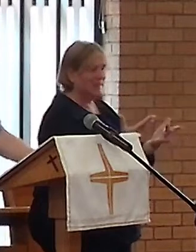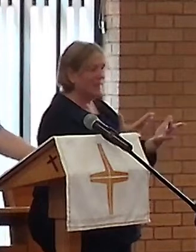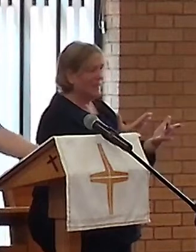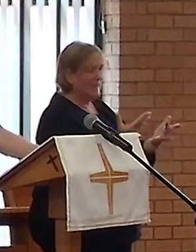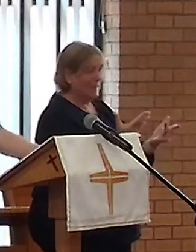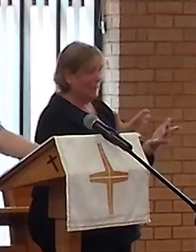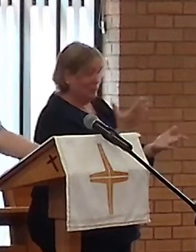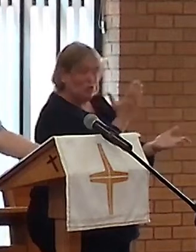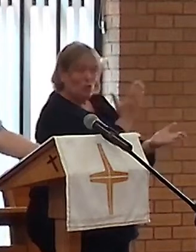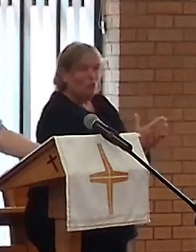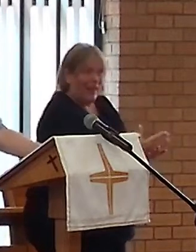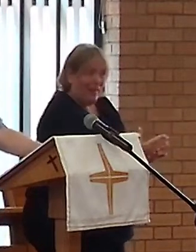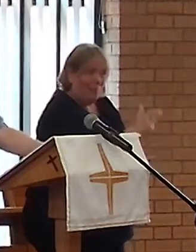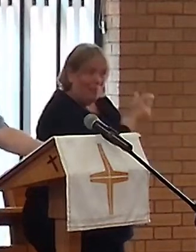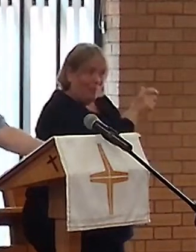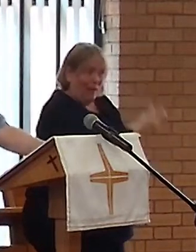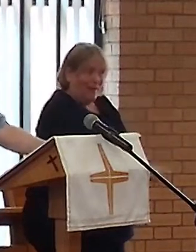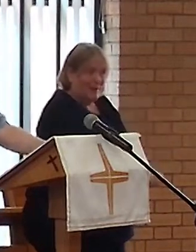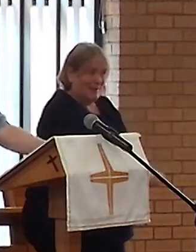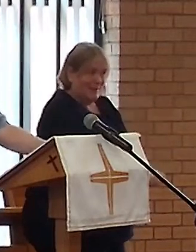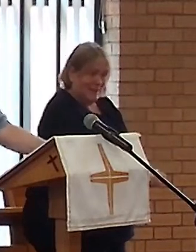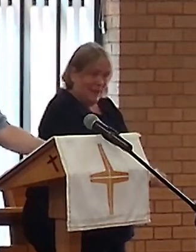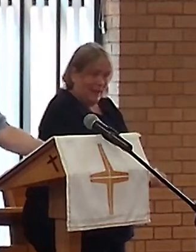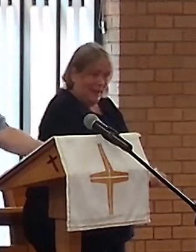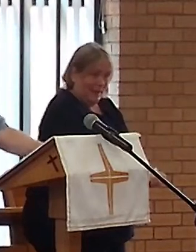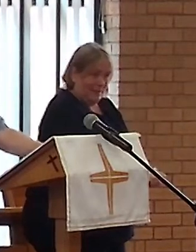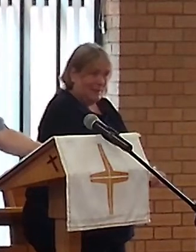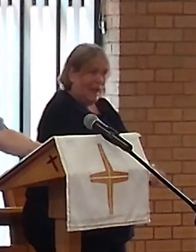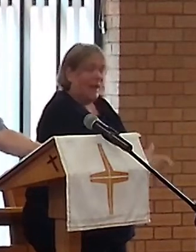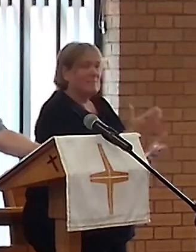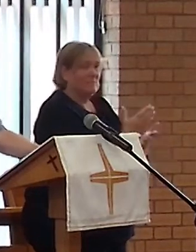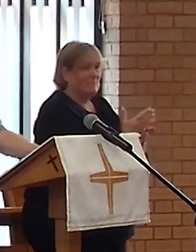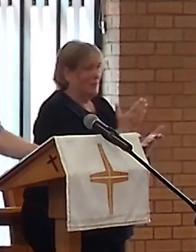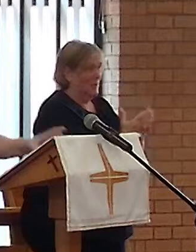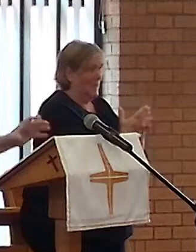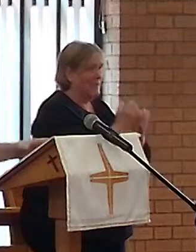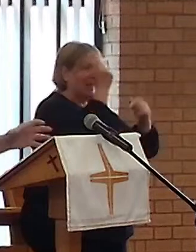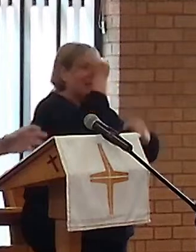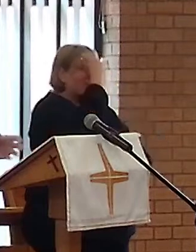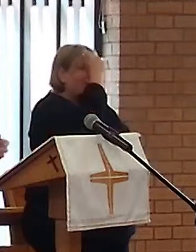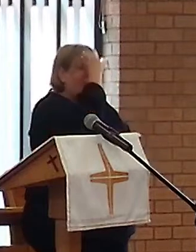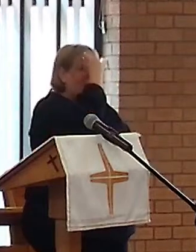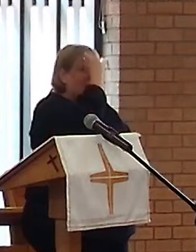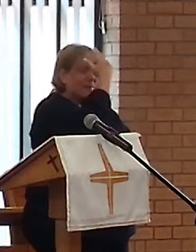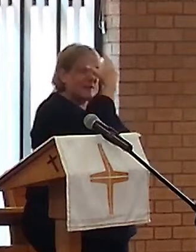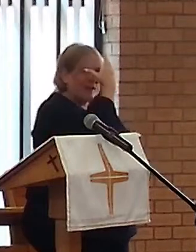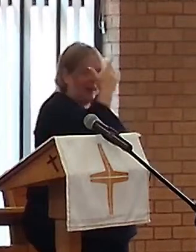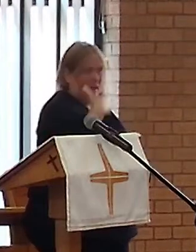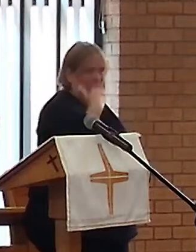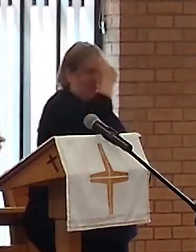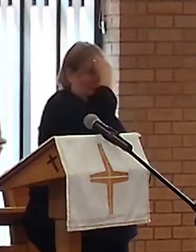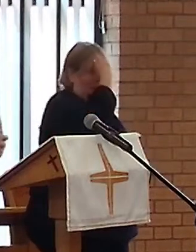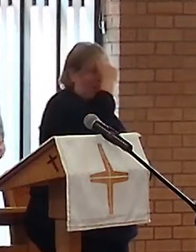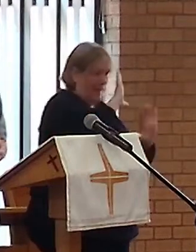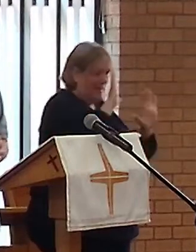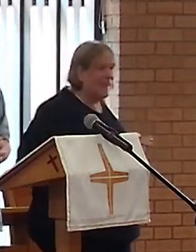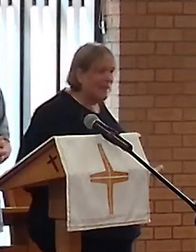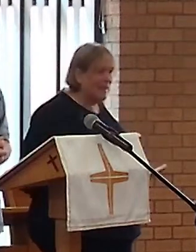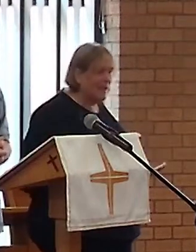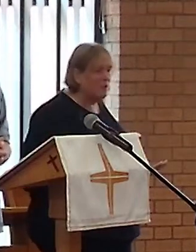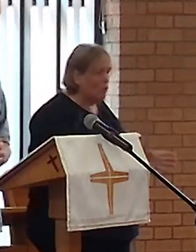mind. And that's why it's so fragile. It's inherently insecure because it doesn't